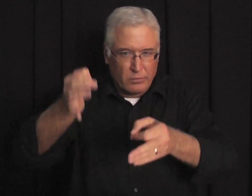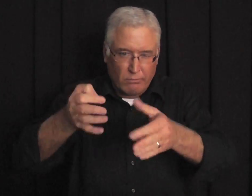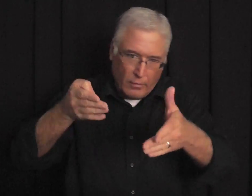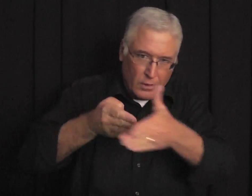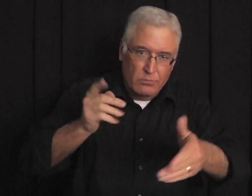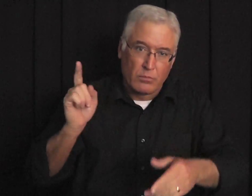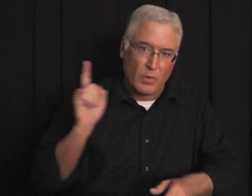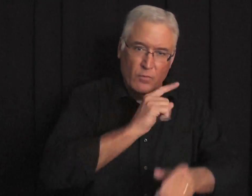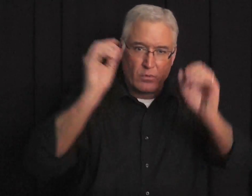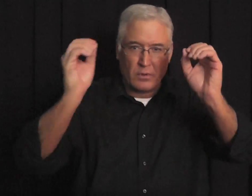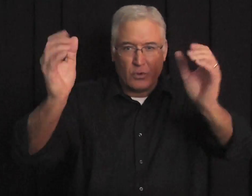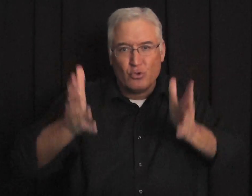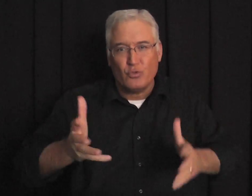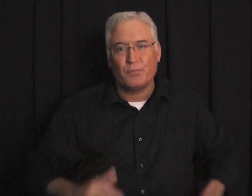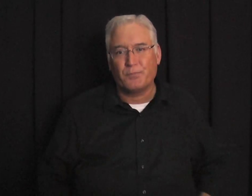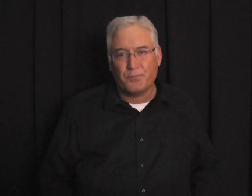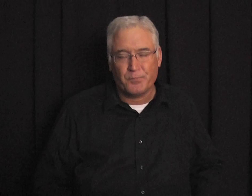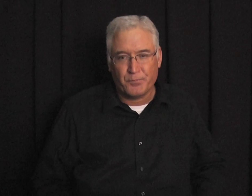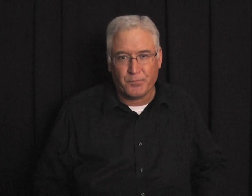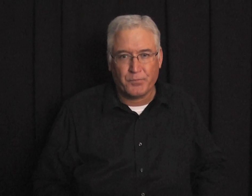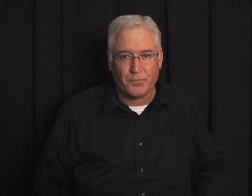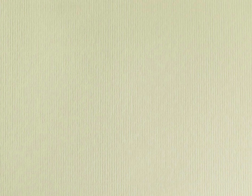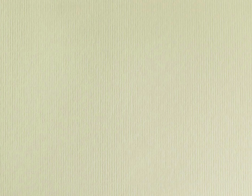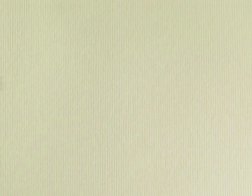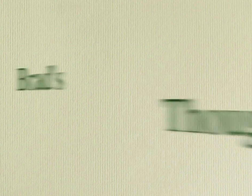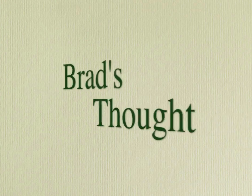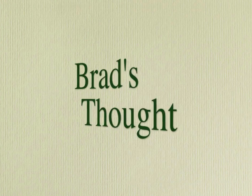do not want to be in that judgment.